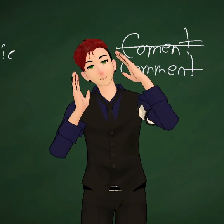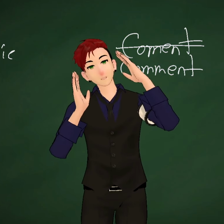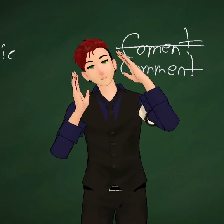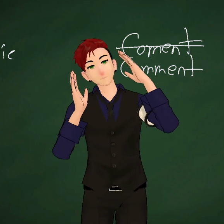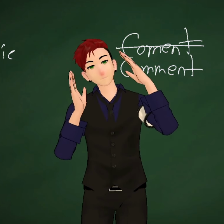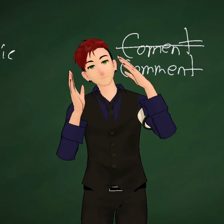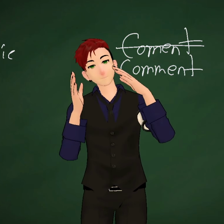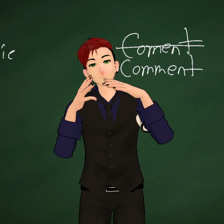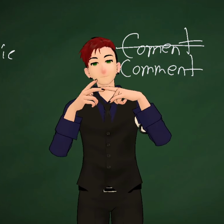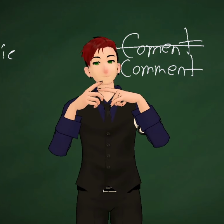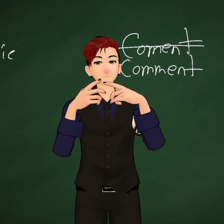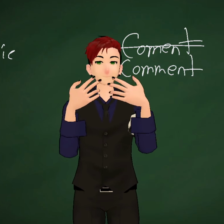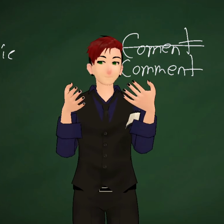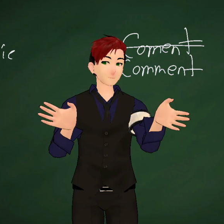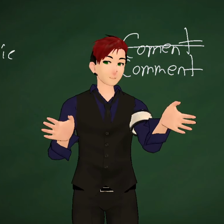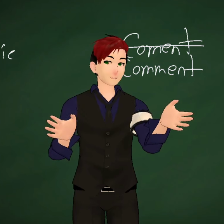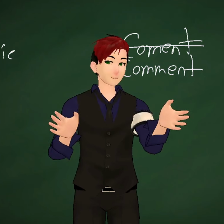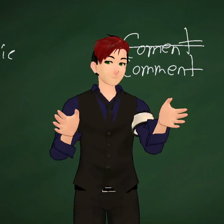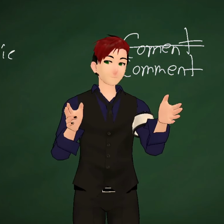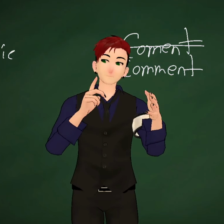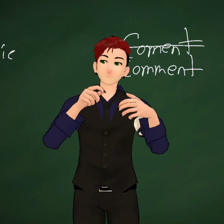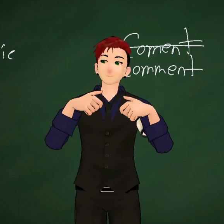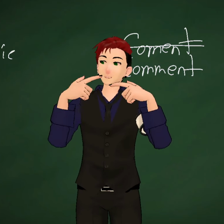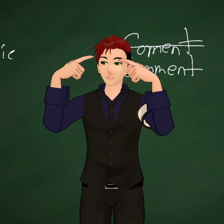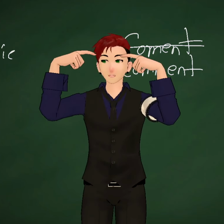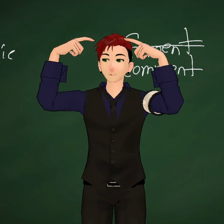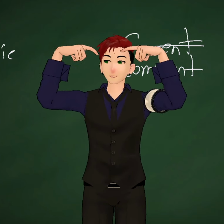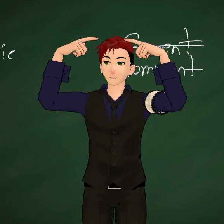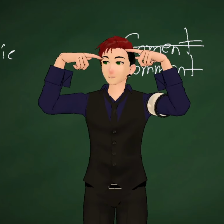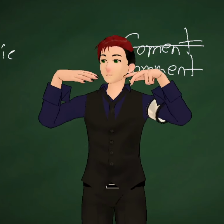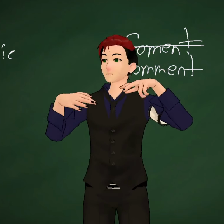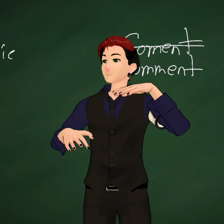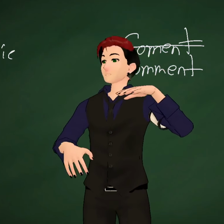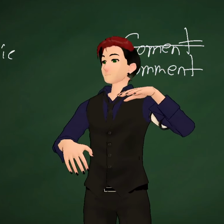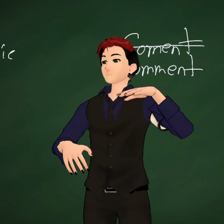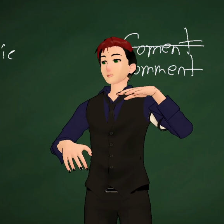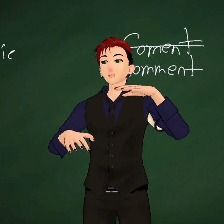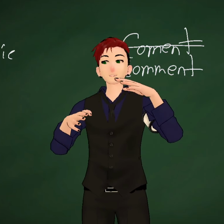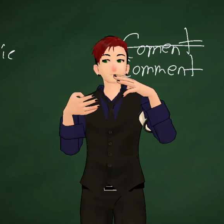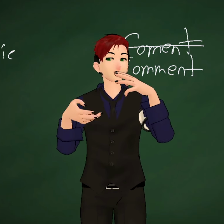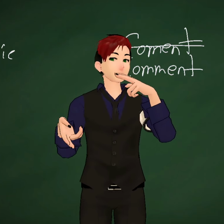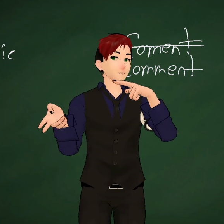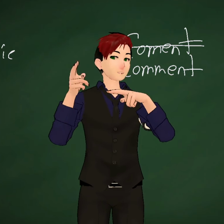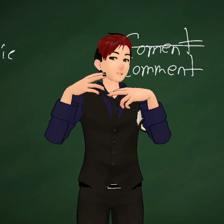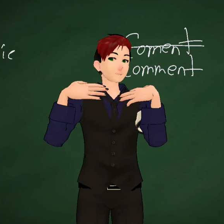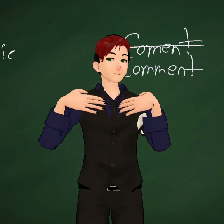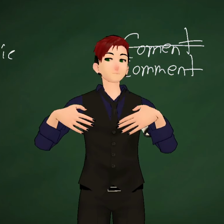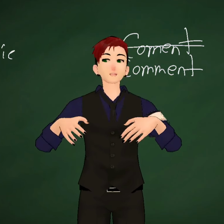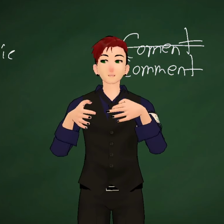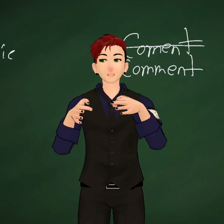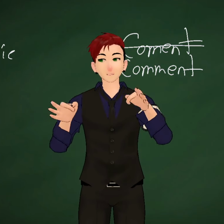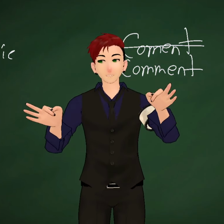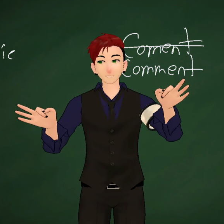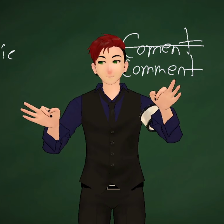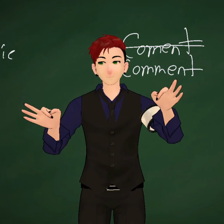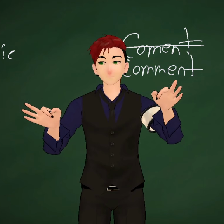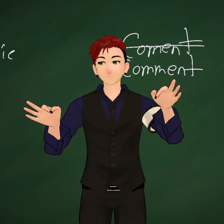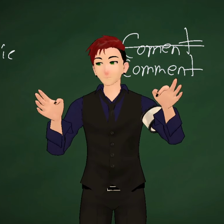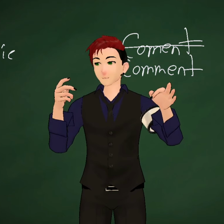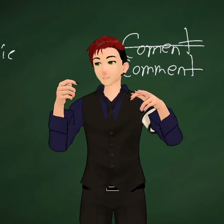you, but that's it. Real life, it's all in the eyebrows. You also have to up your body language,